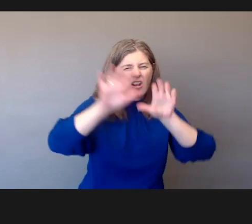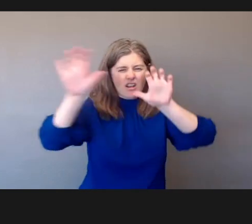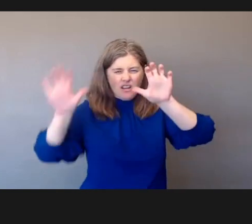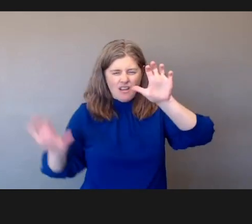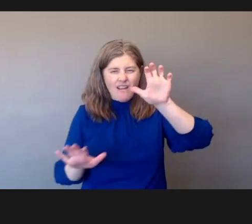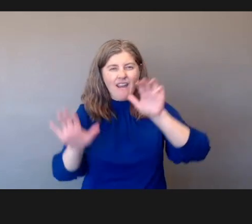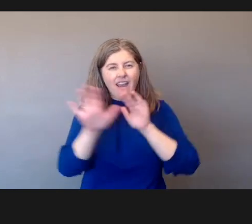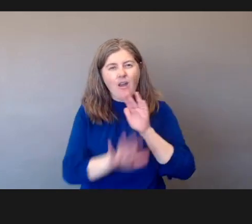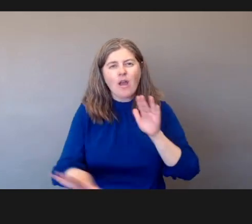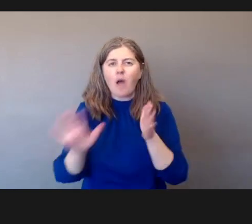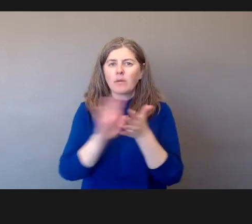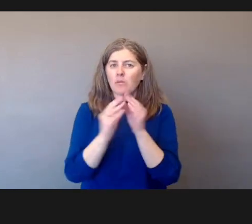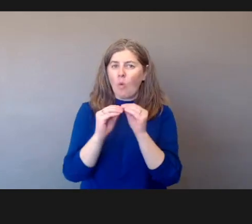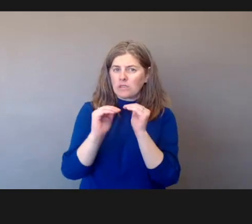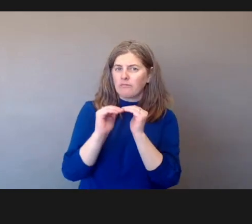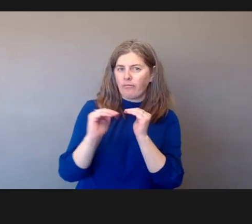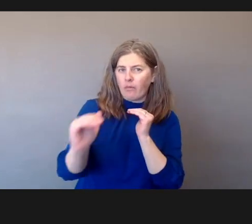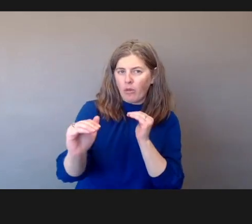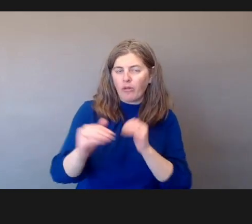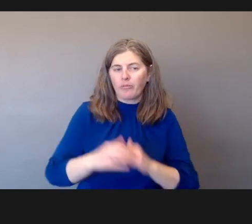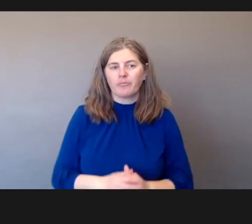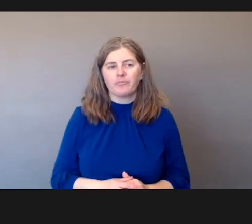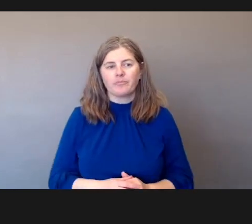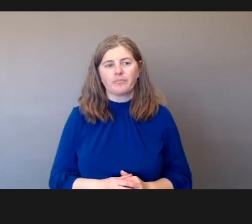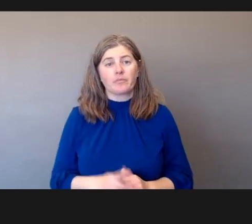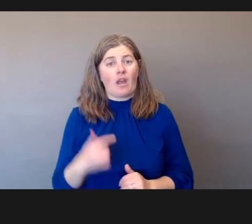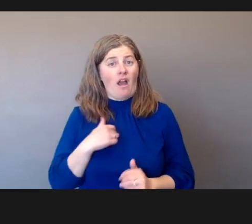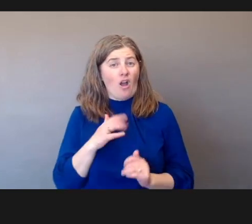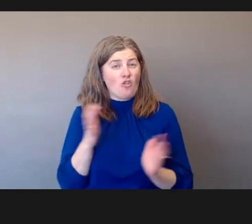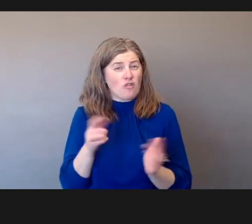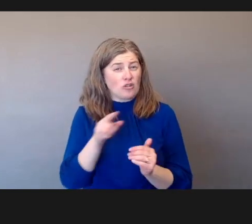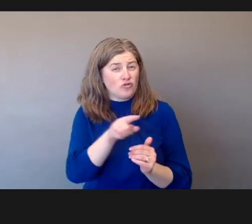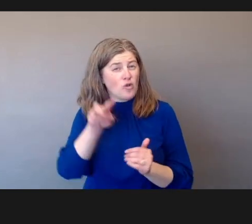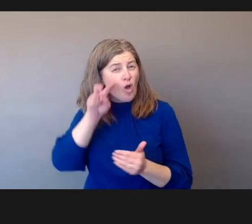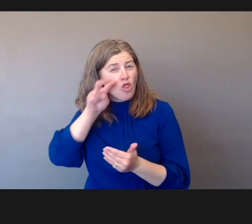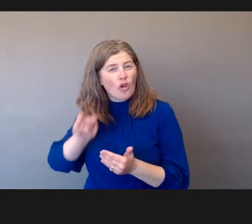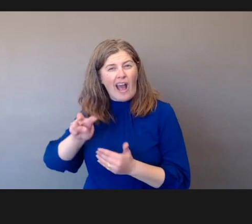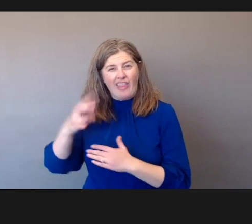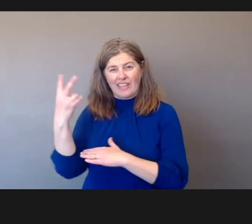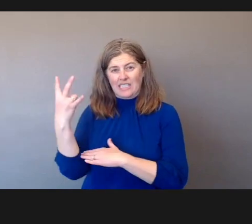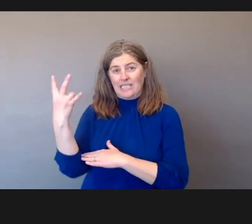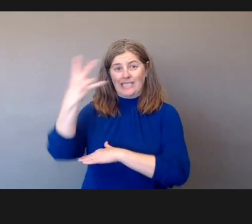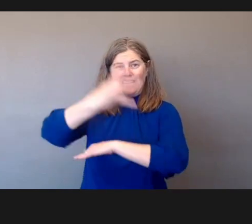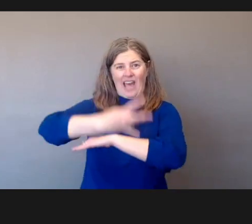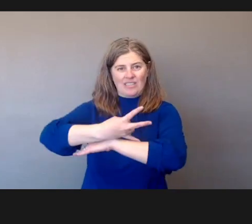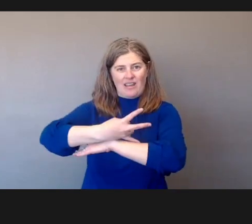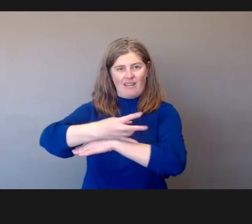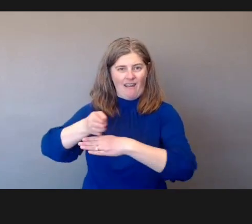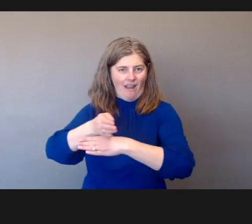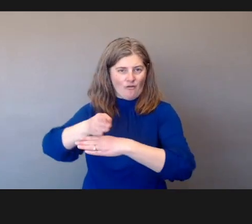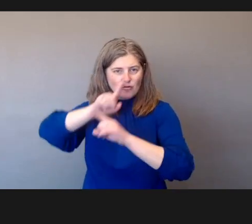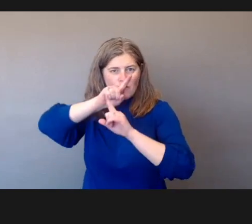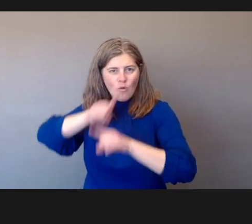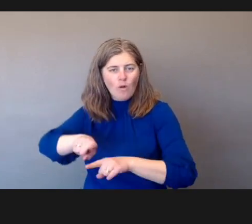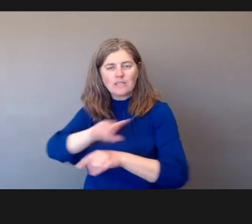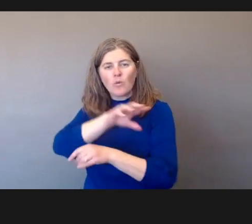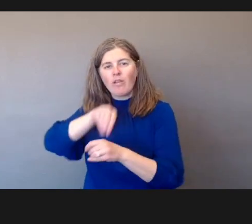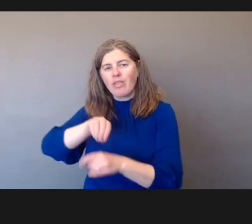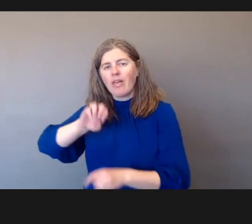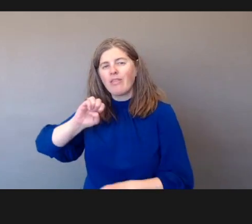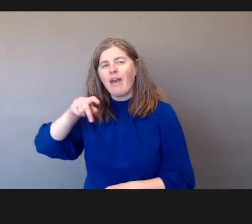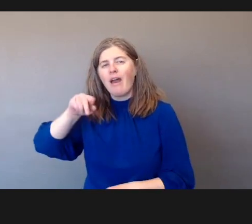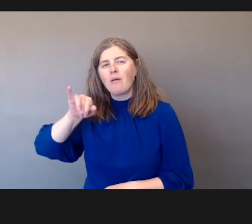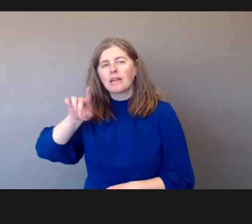stabilizing. I would encourage you to look at the 7-day reports and the epidemiology